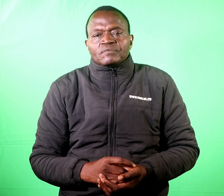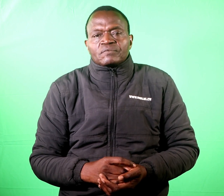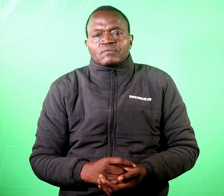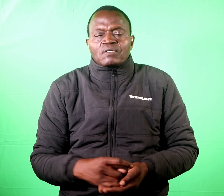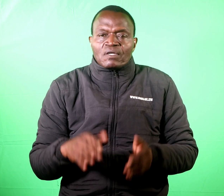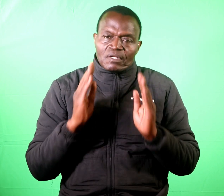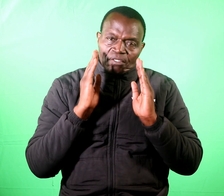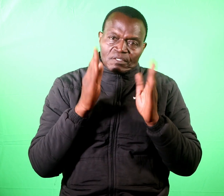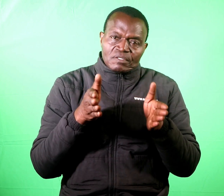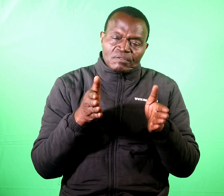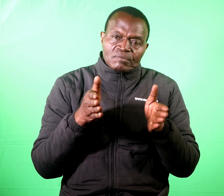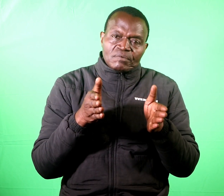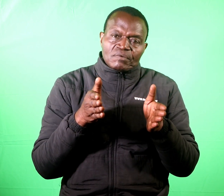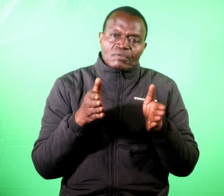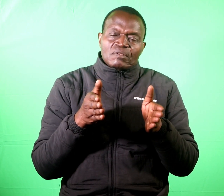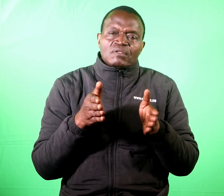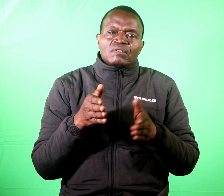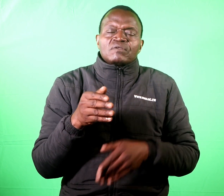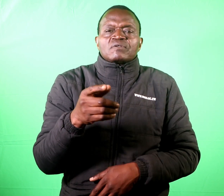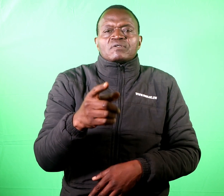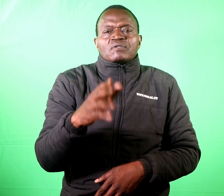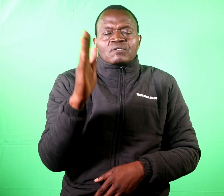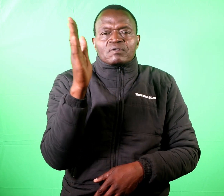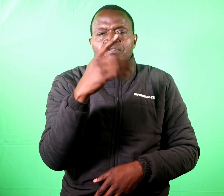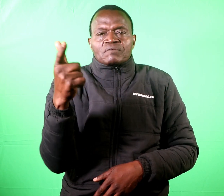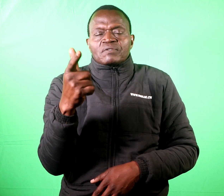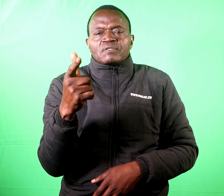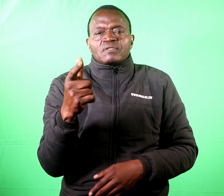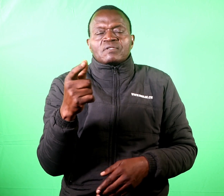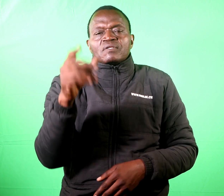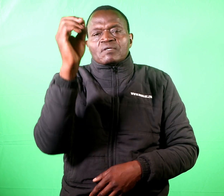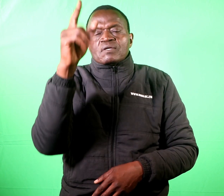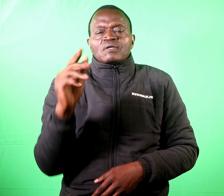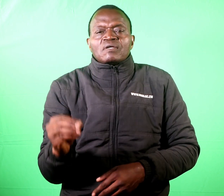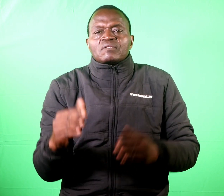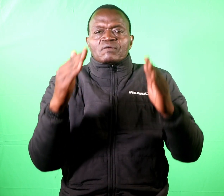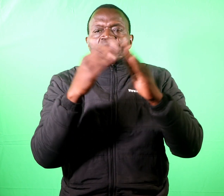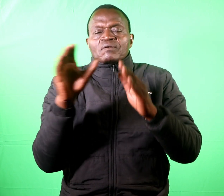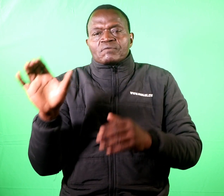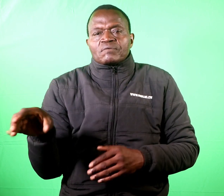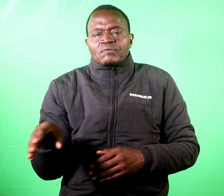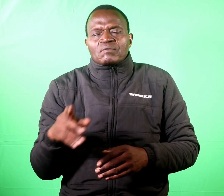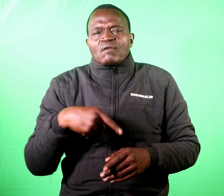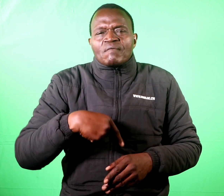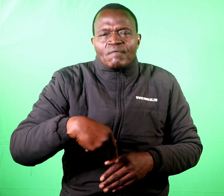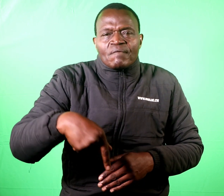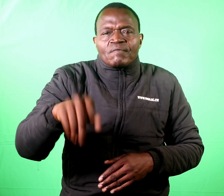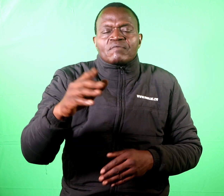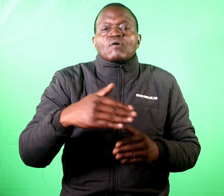Attention needs to be paid to 17% of households which traveled more than 1 kilometer to